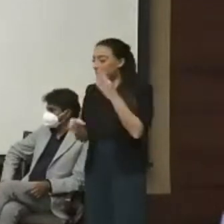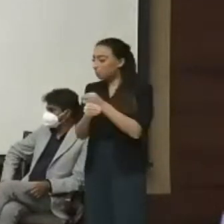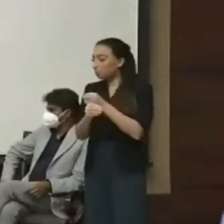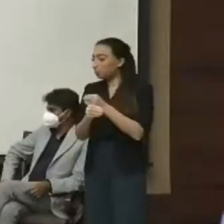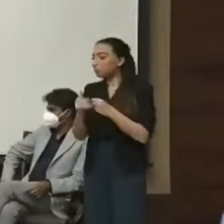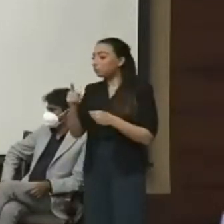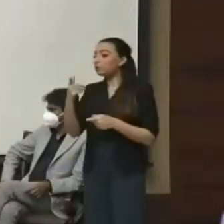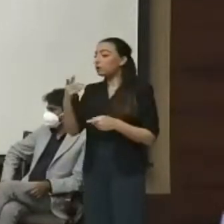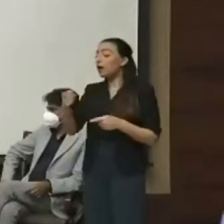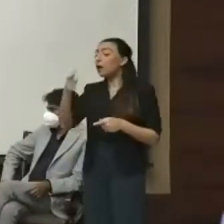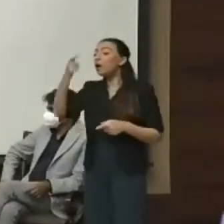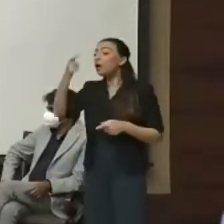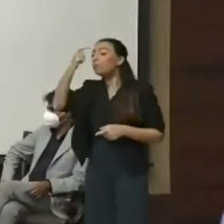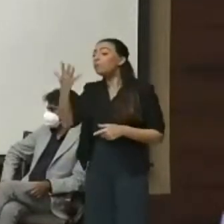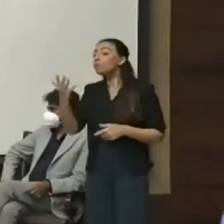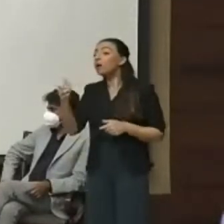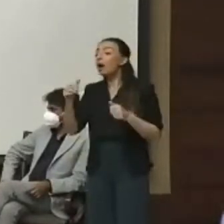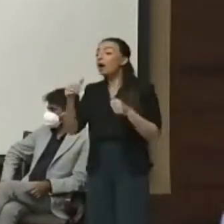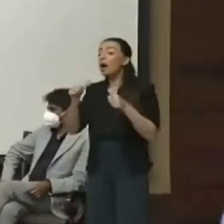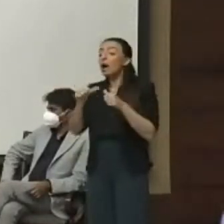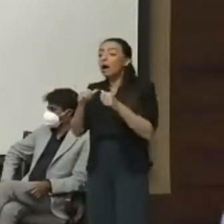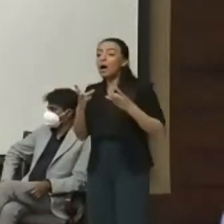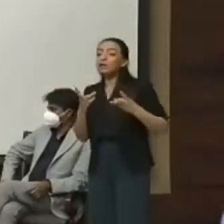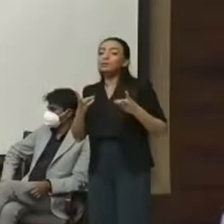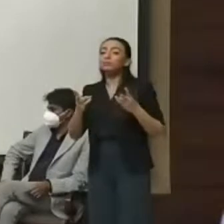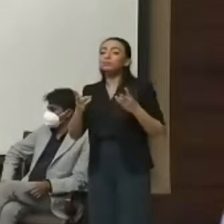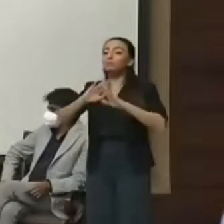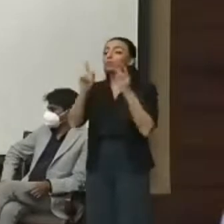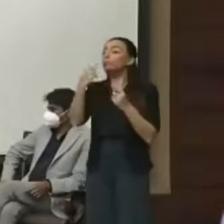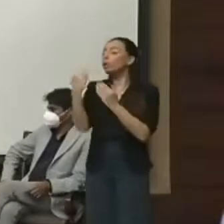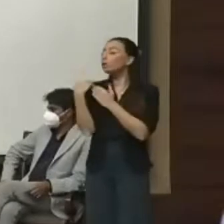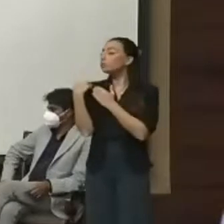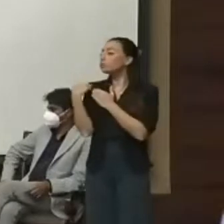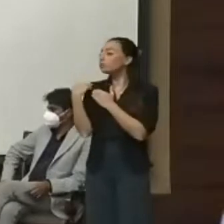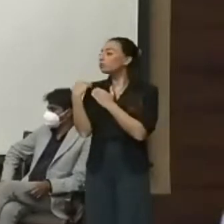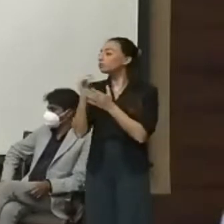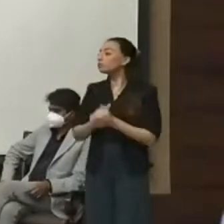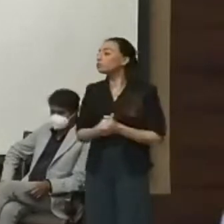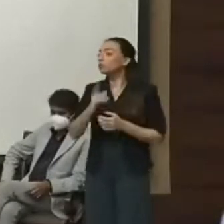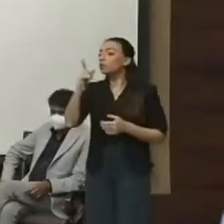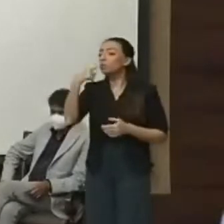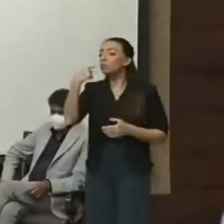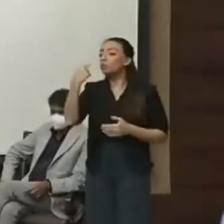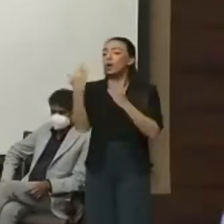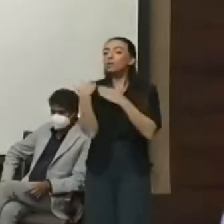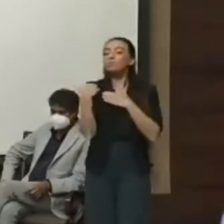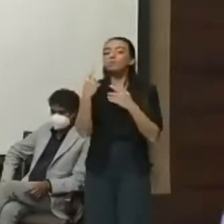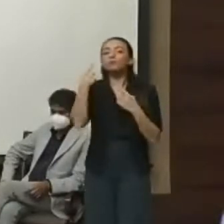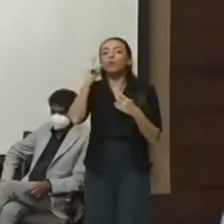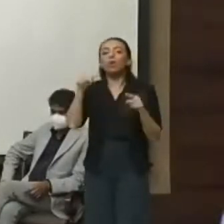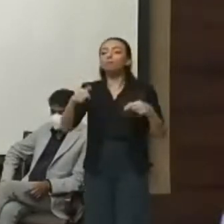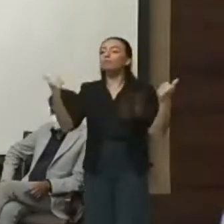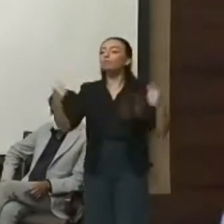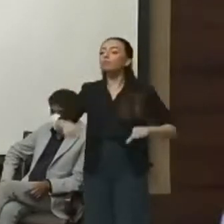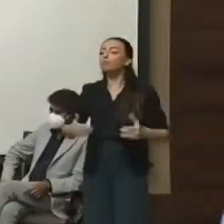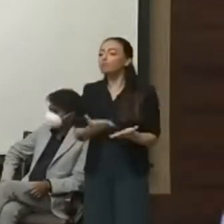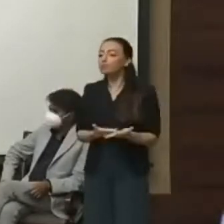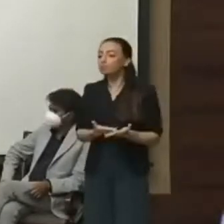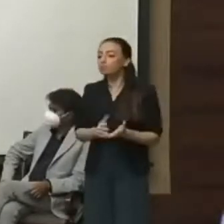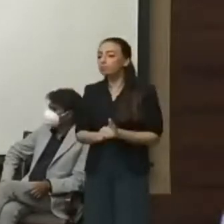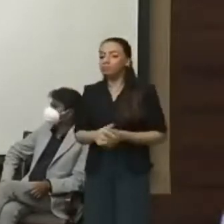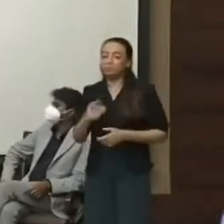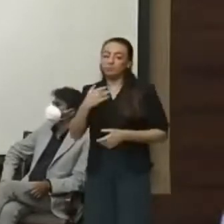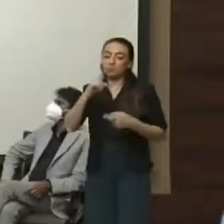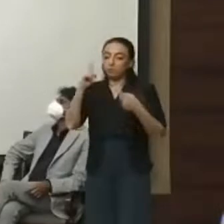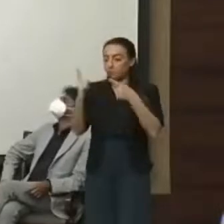a problem with the accountability of implementation and so on. That's one.